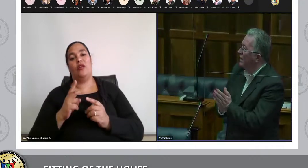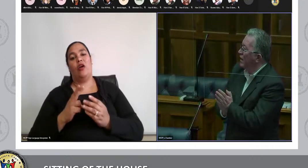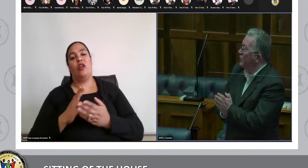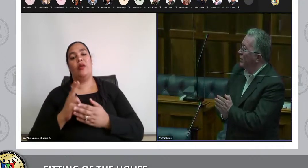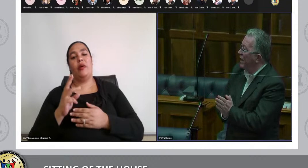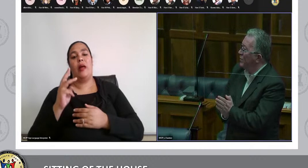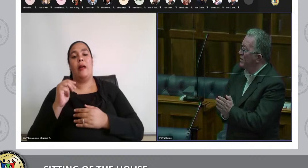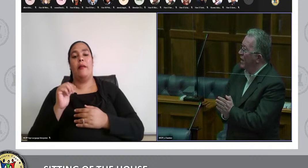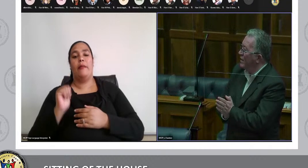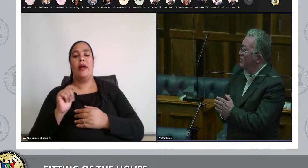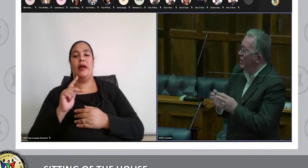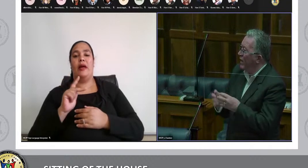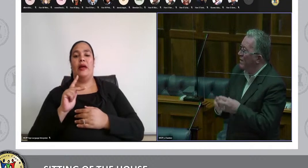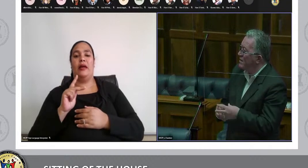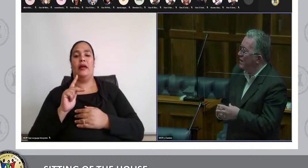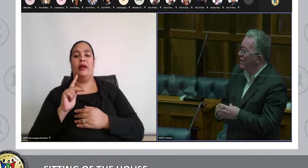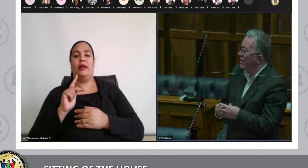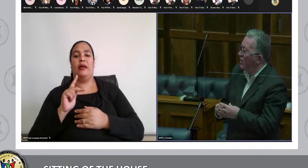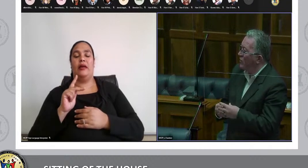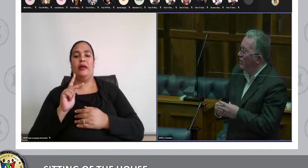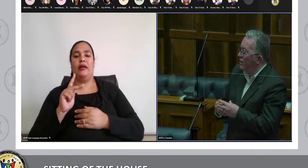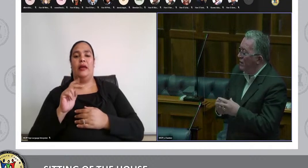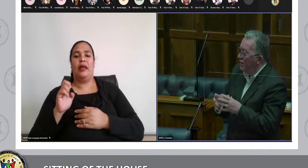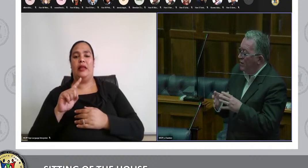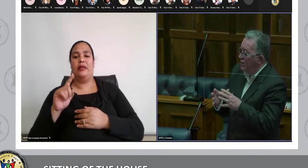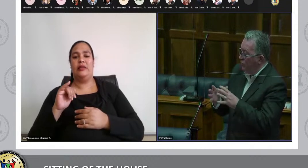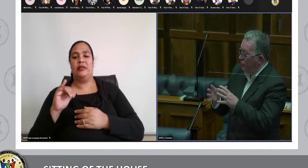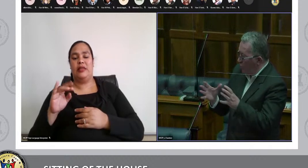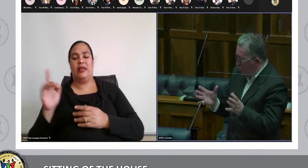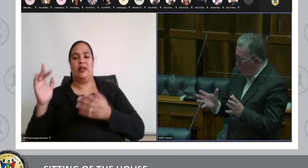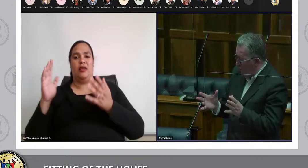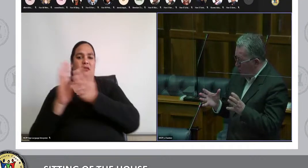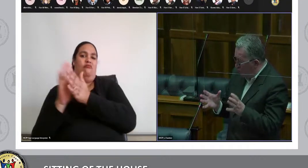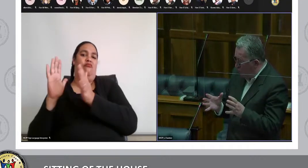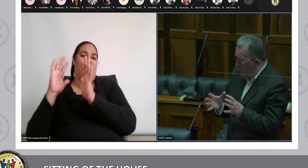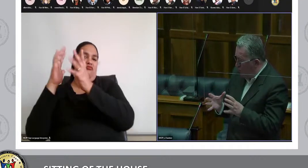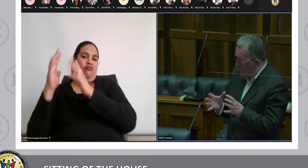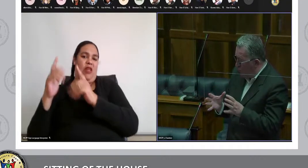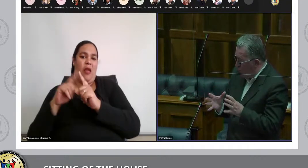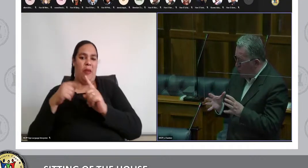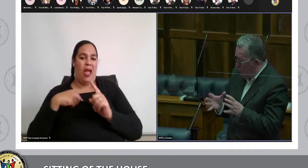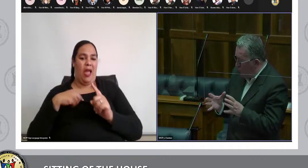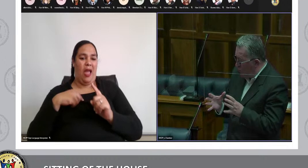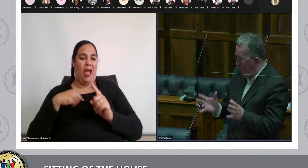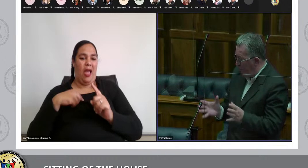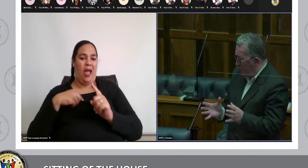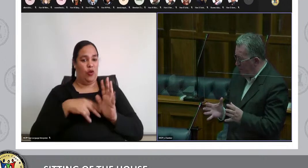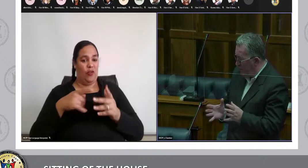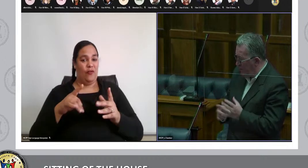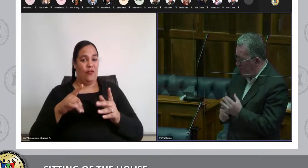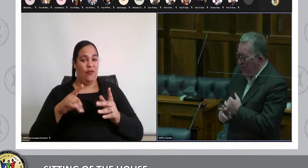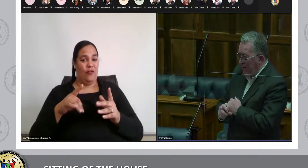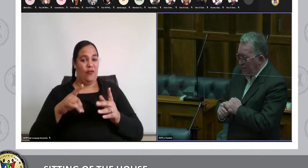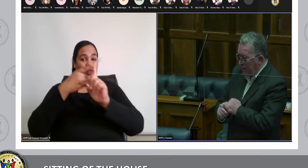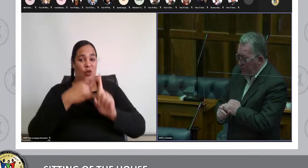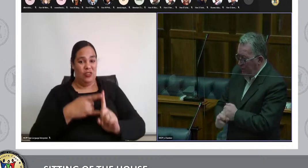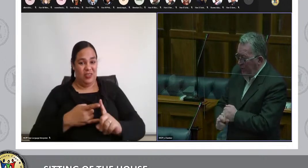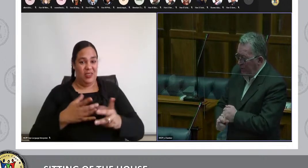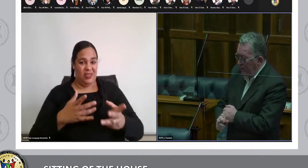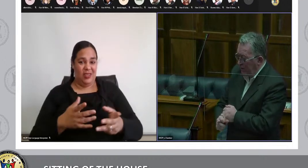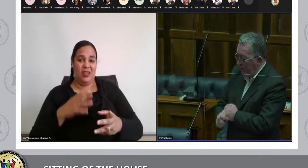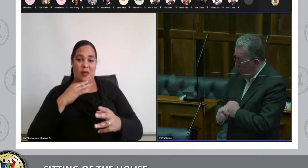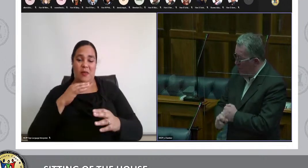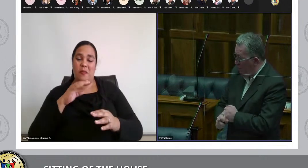Mackenzie clapped his hands. My understanding of the rules for these virtual and hybrid sessions is